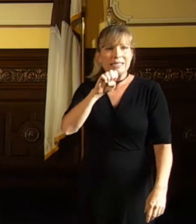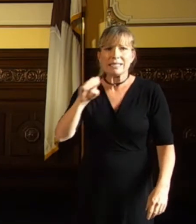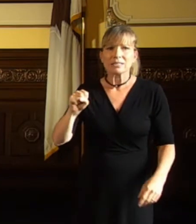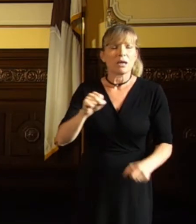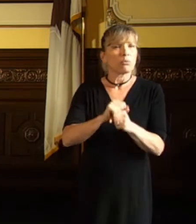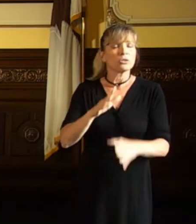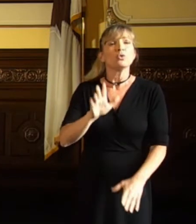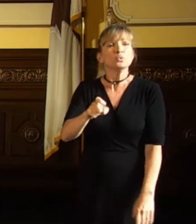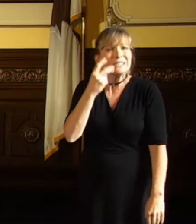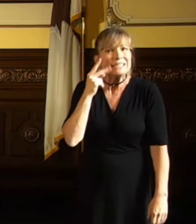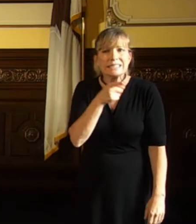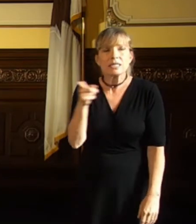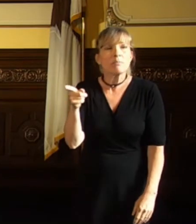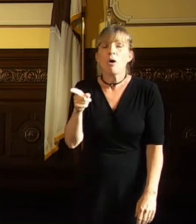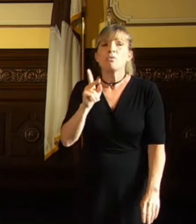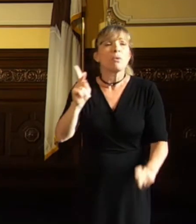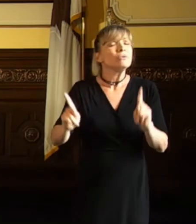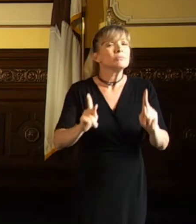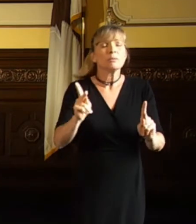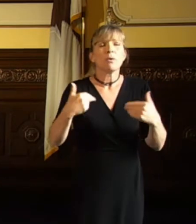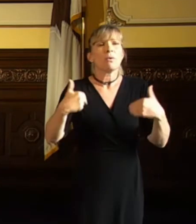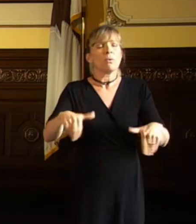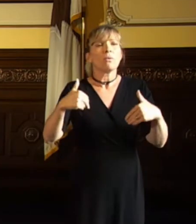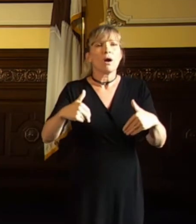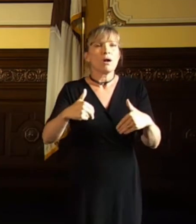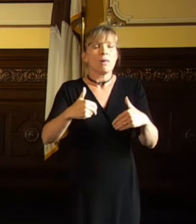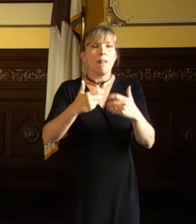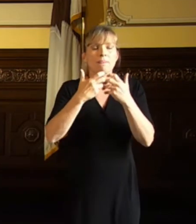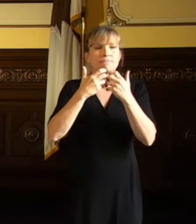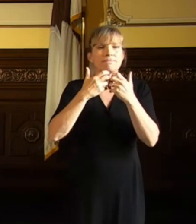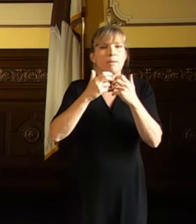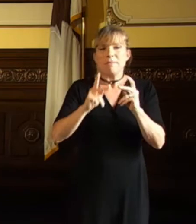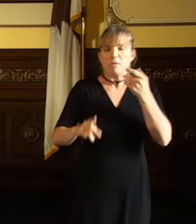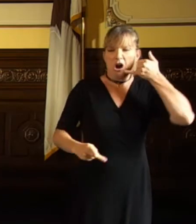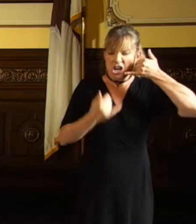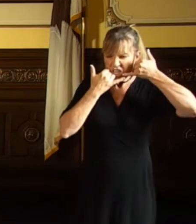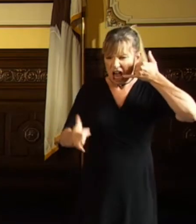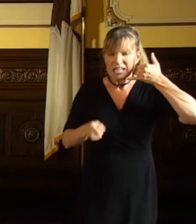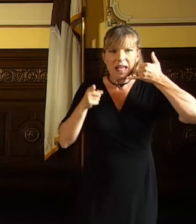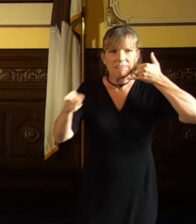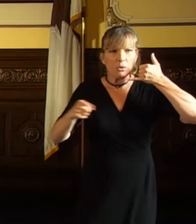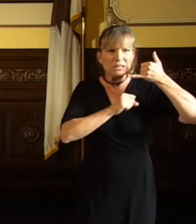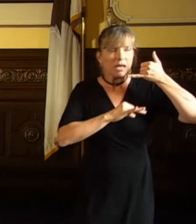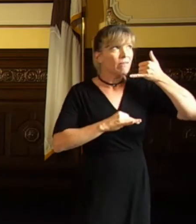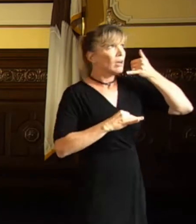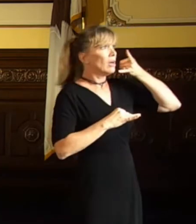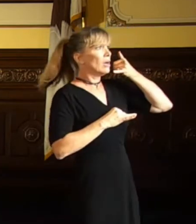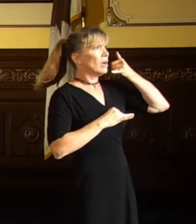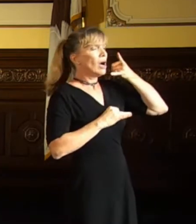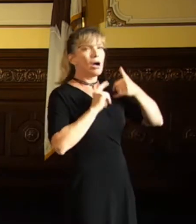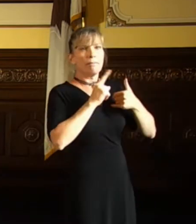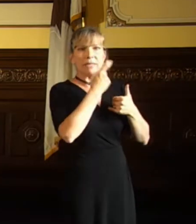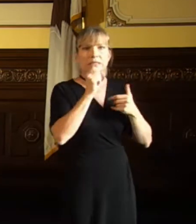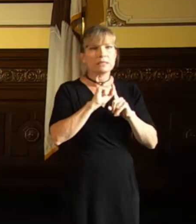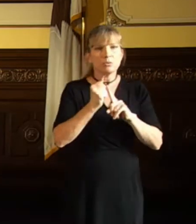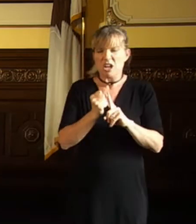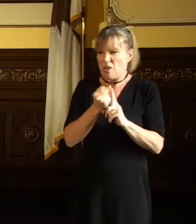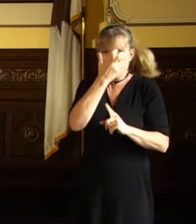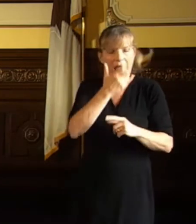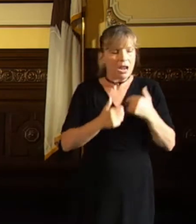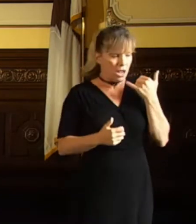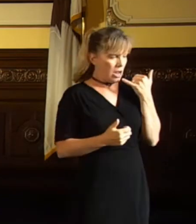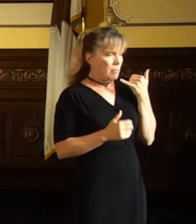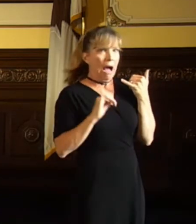IDES employees. There are people who are yelling at them because they're angry about their situations, but